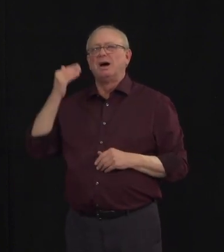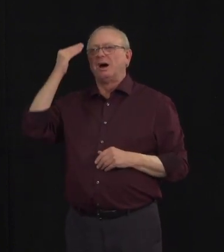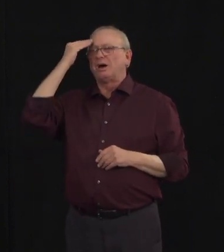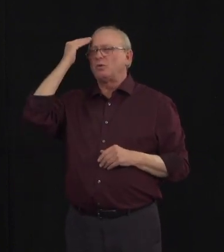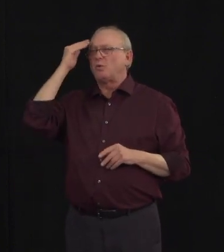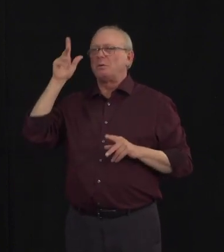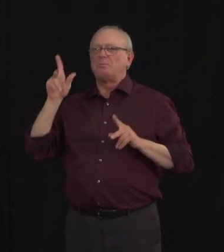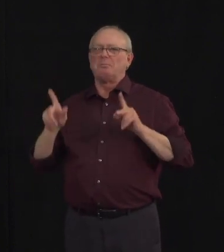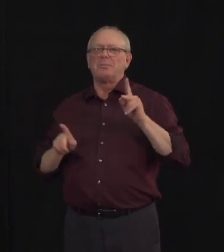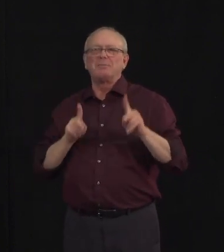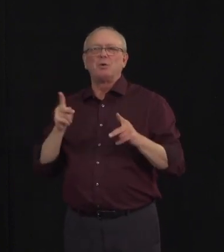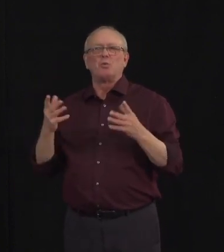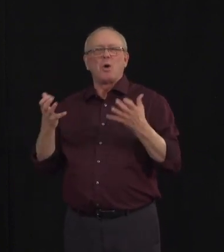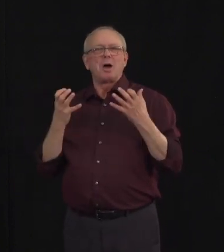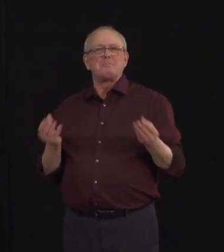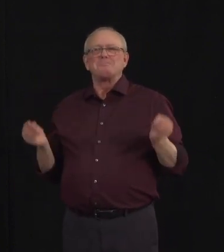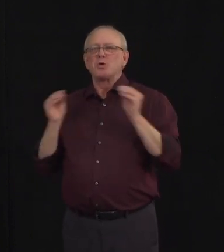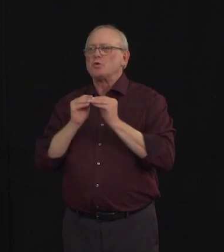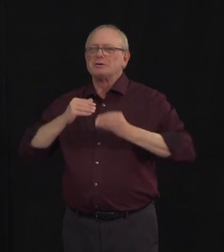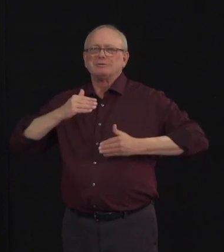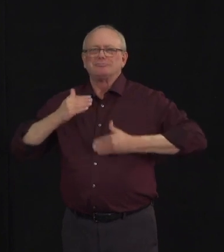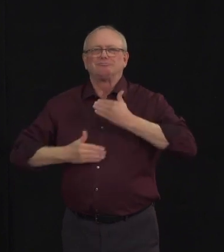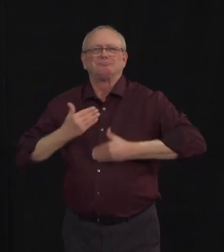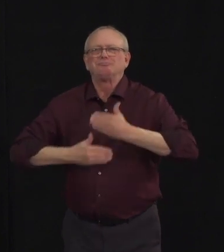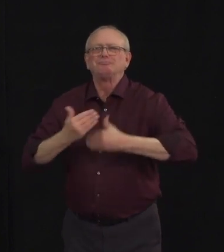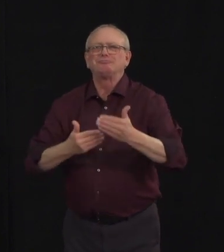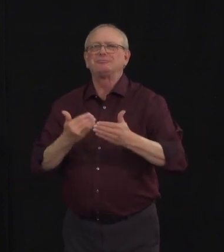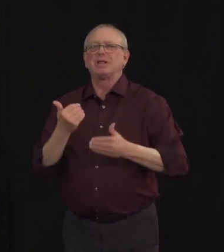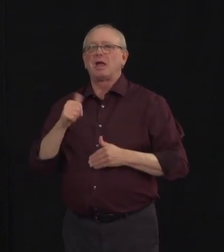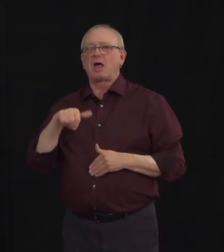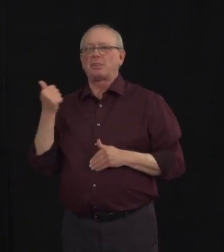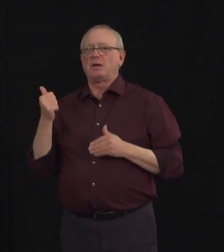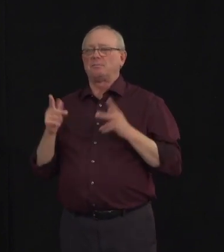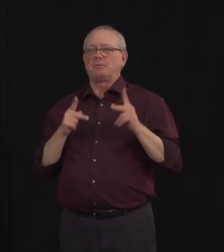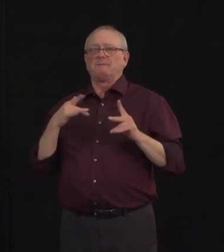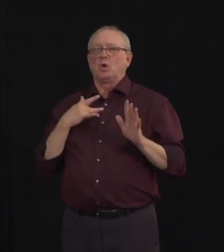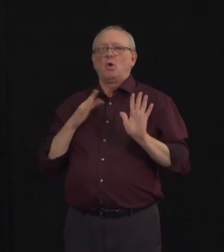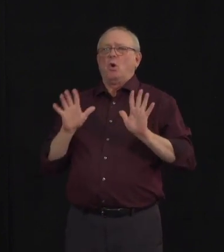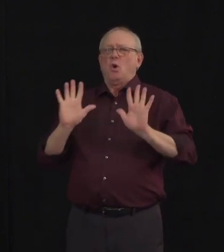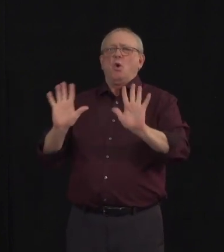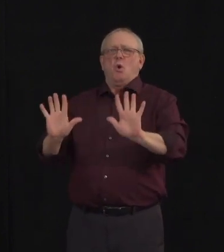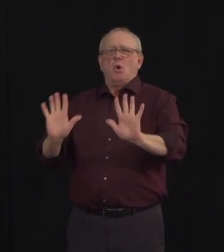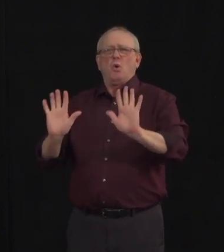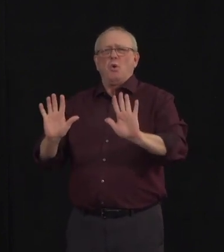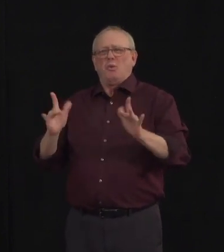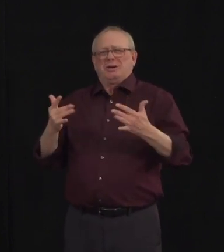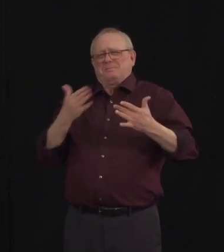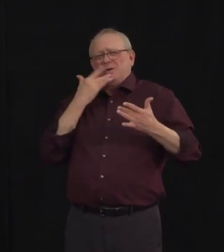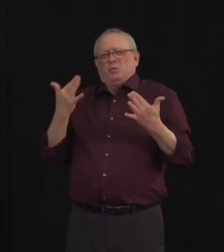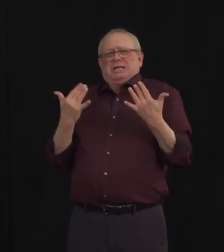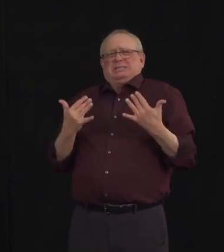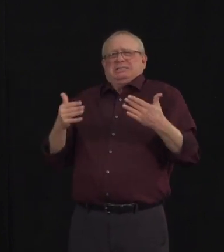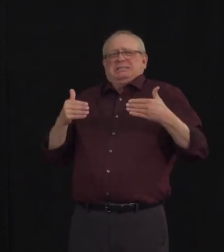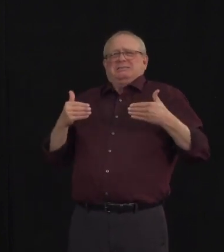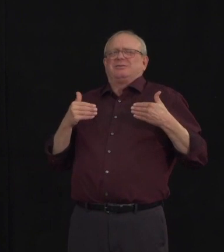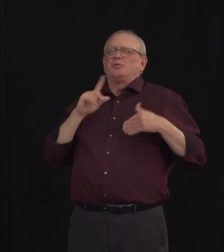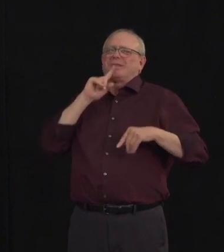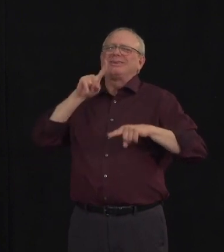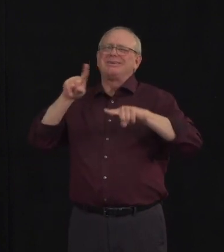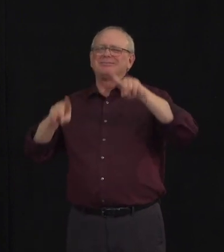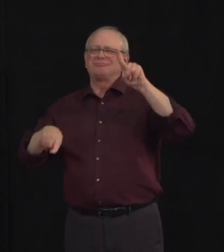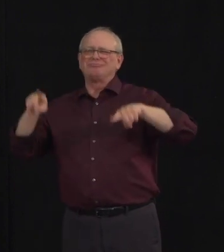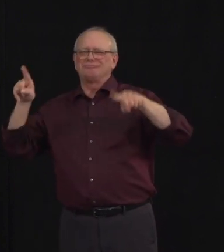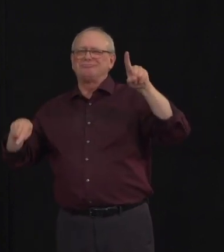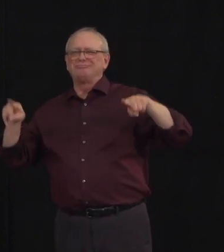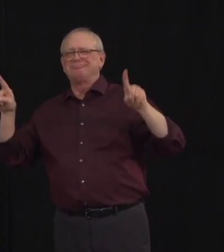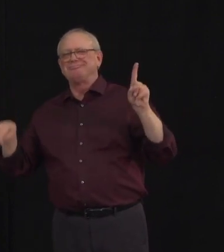too slowly. Others are worried we are moving too fast. There are as many opinions on this as there are Albertans,